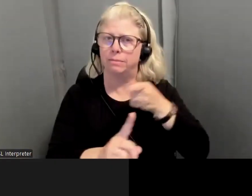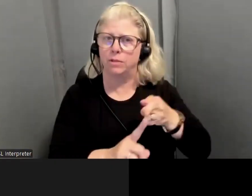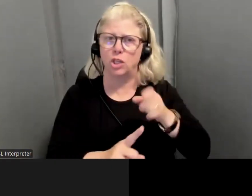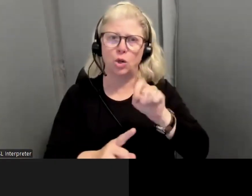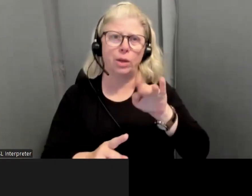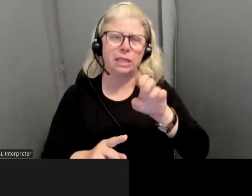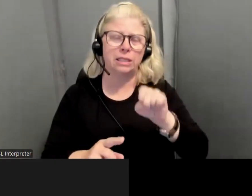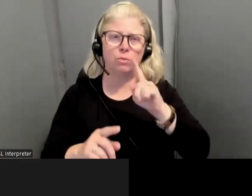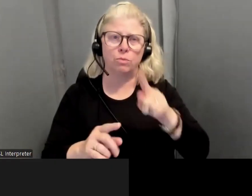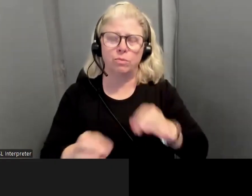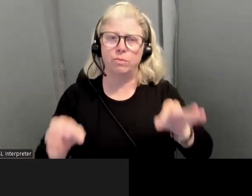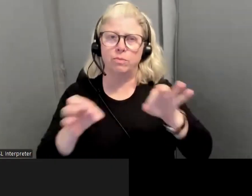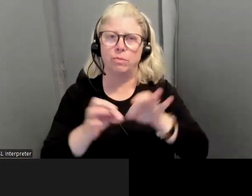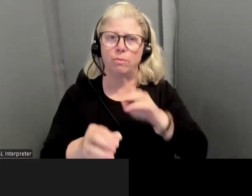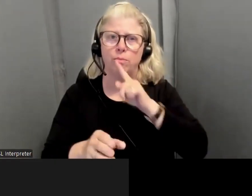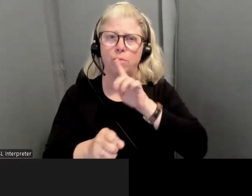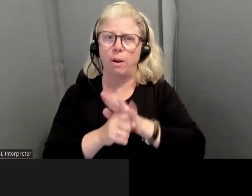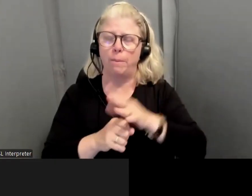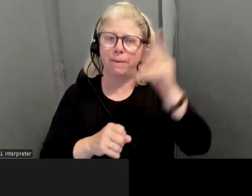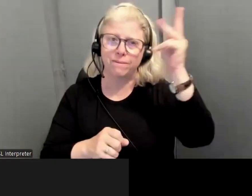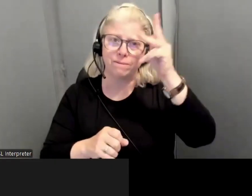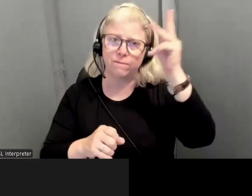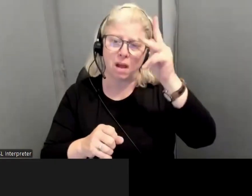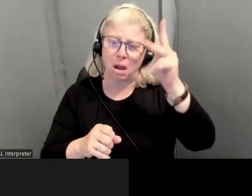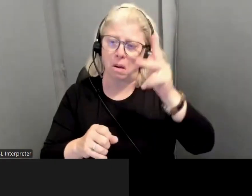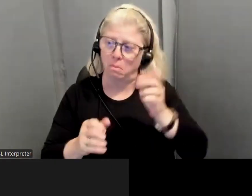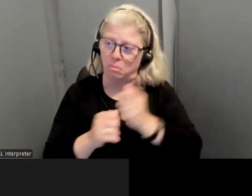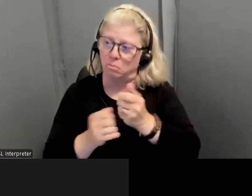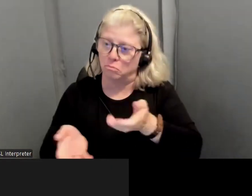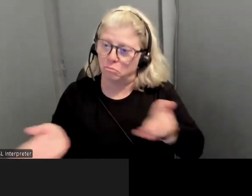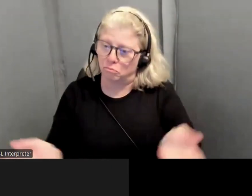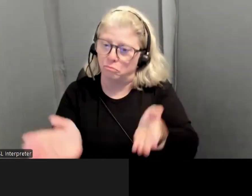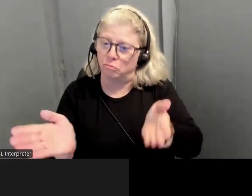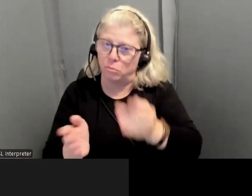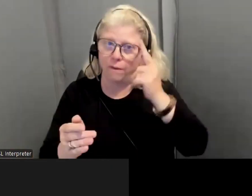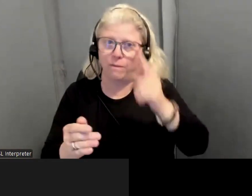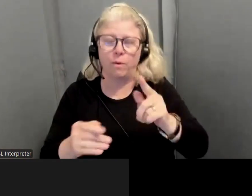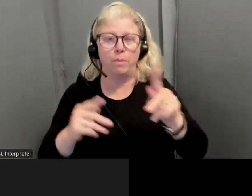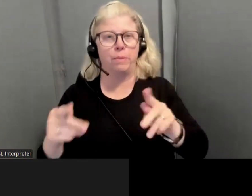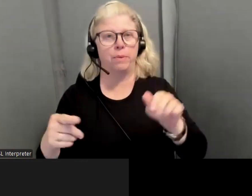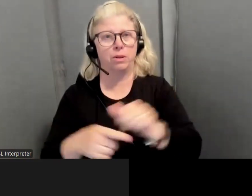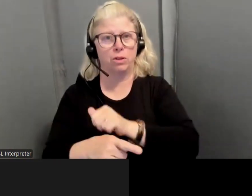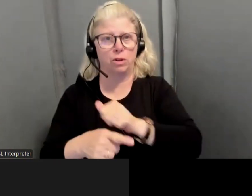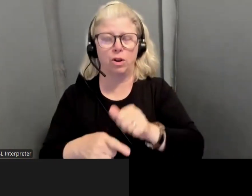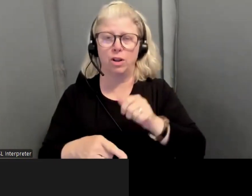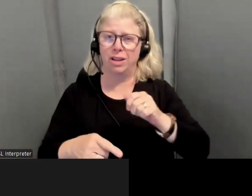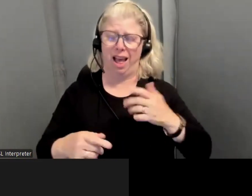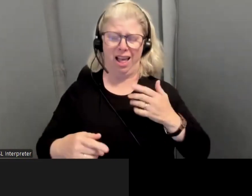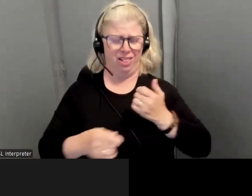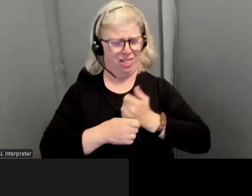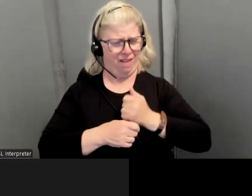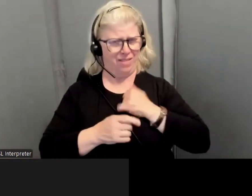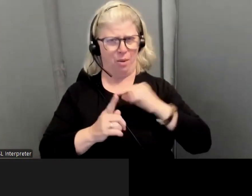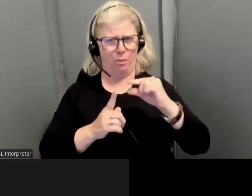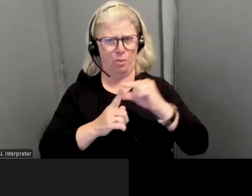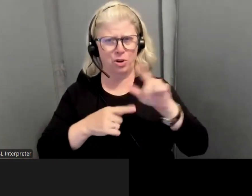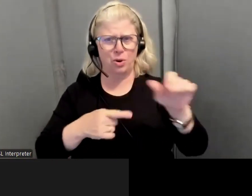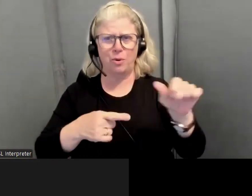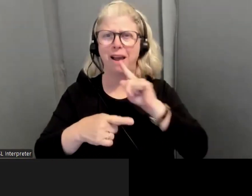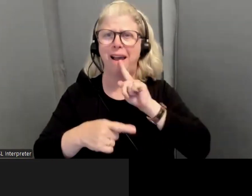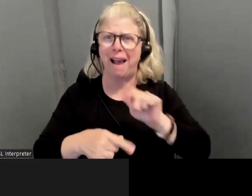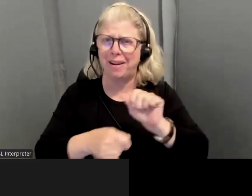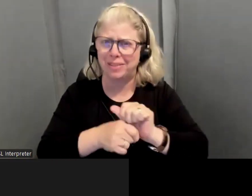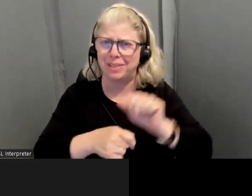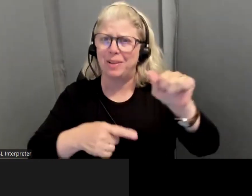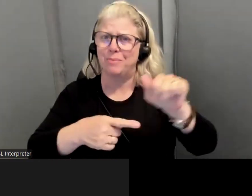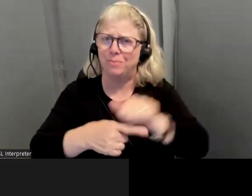major promise the philosophy holds for its practitioners. And I love that you're practicing it, right? Yep. That's Felix Adler